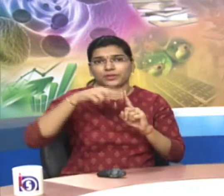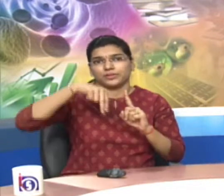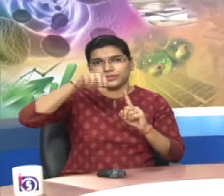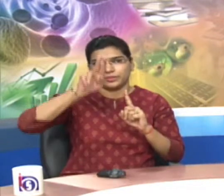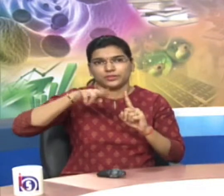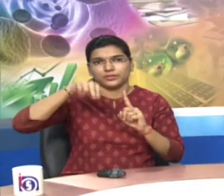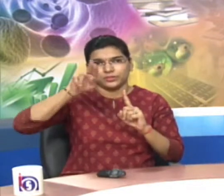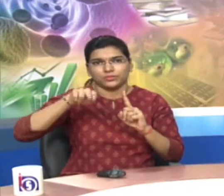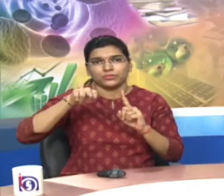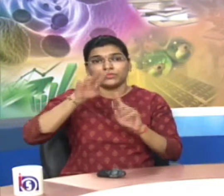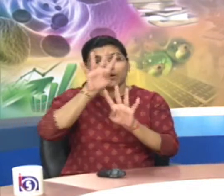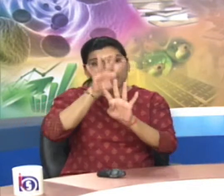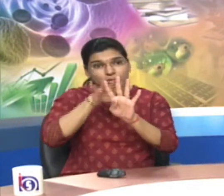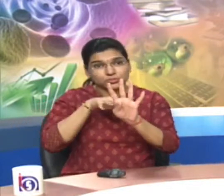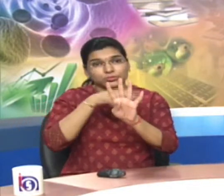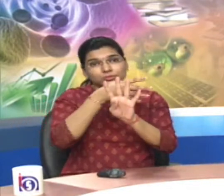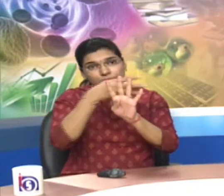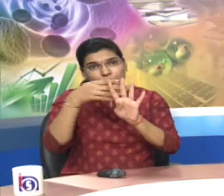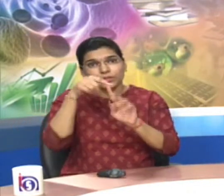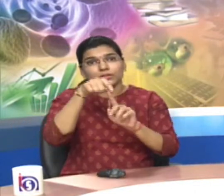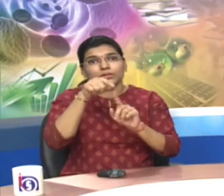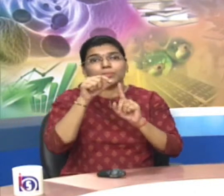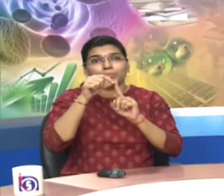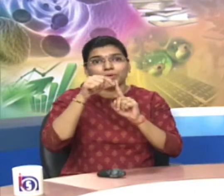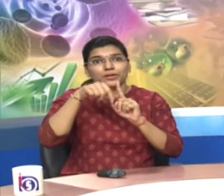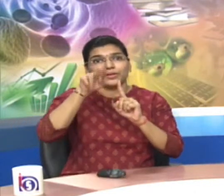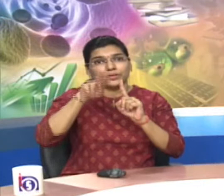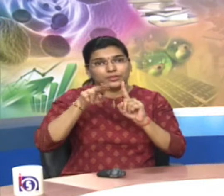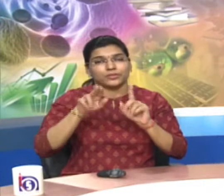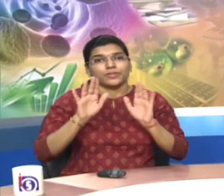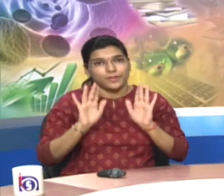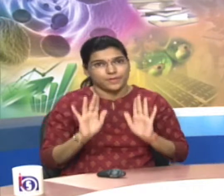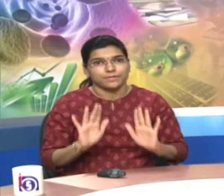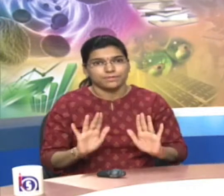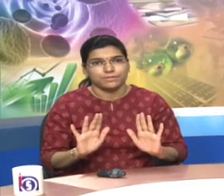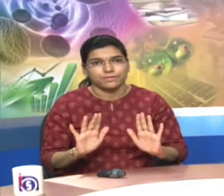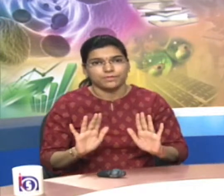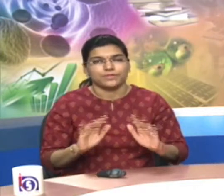Third objective is to use the format painter,